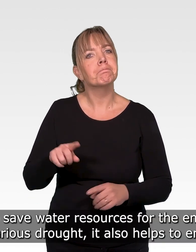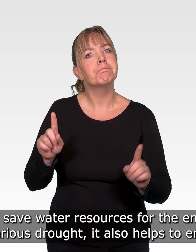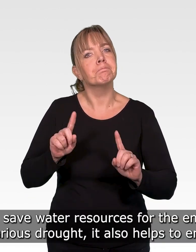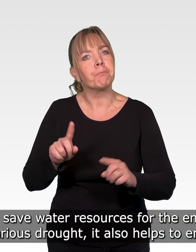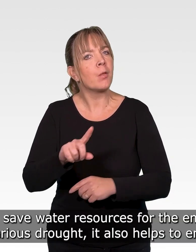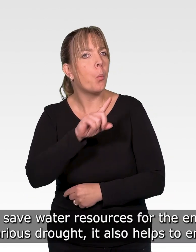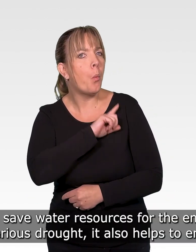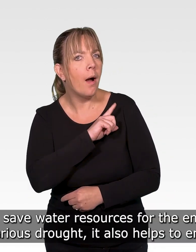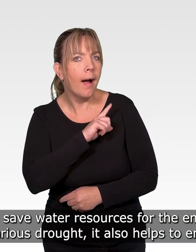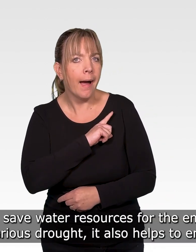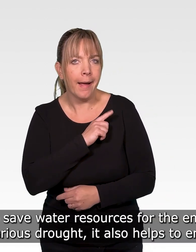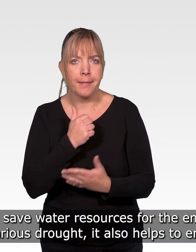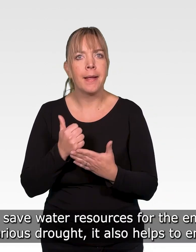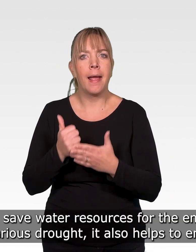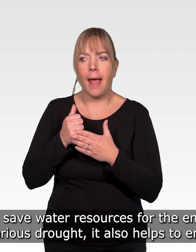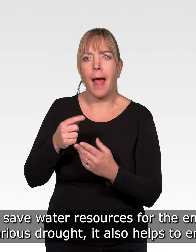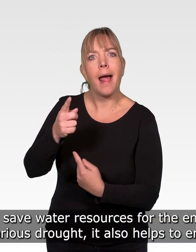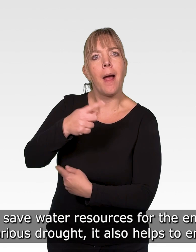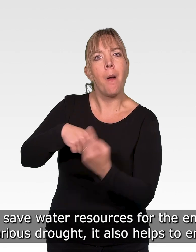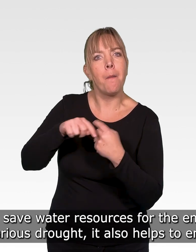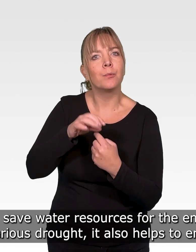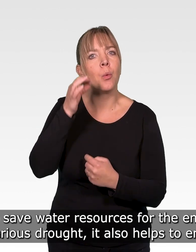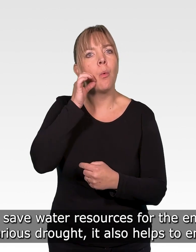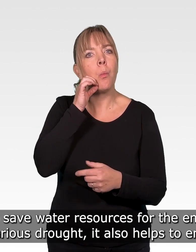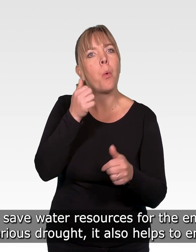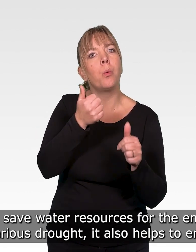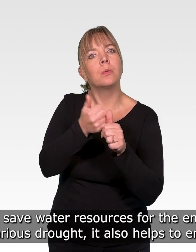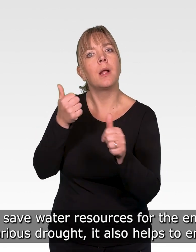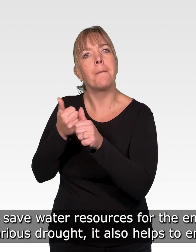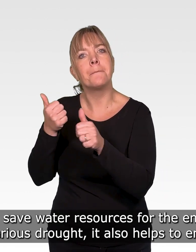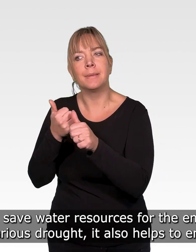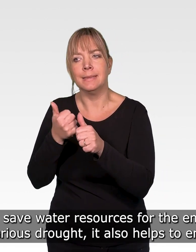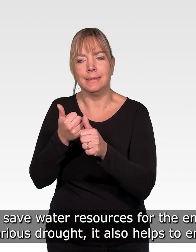This helps to save water resources for the environment.